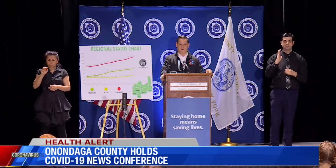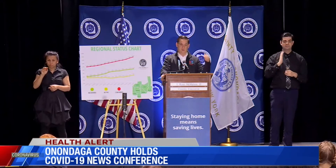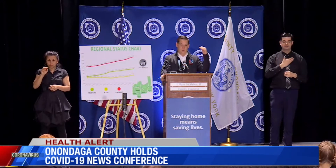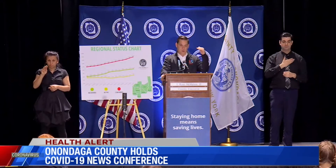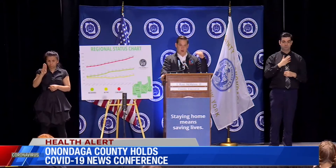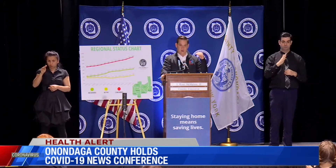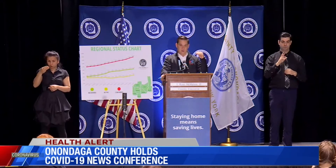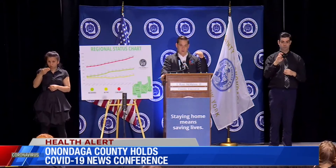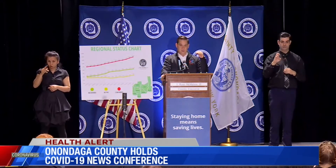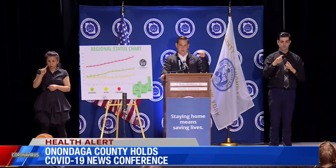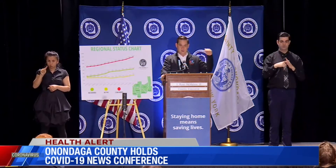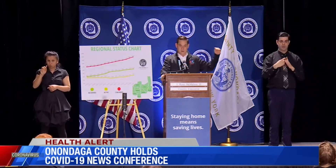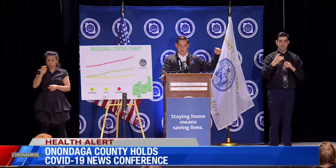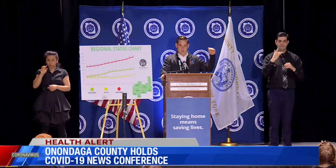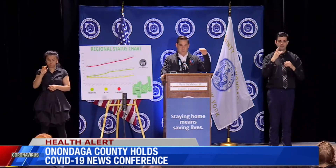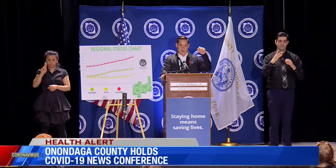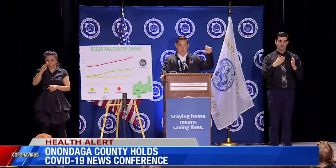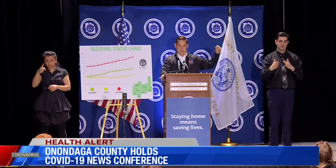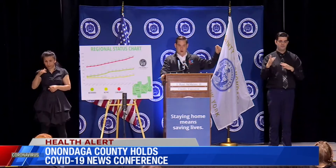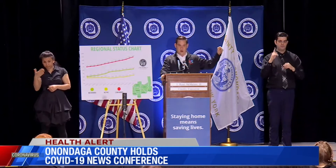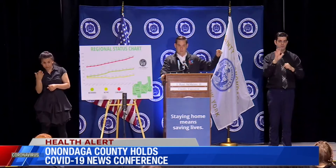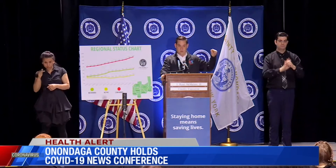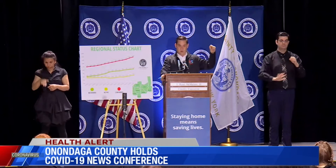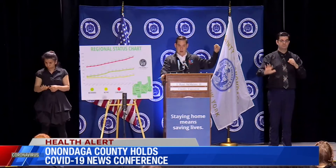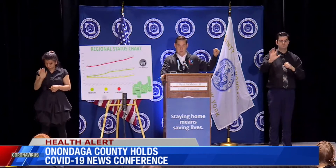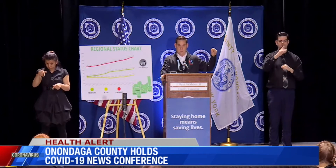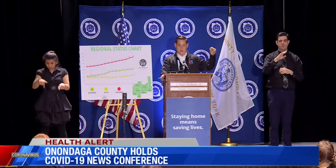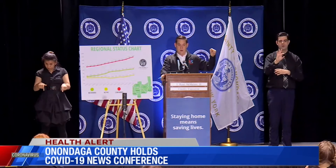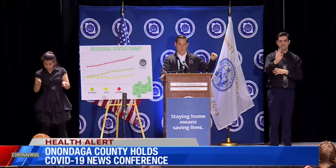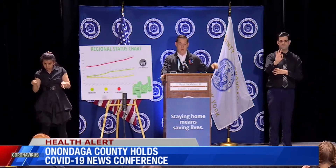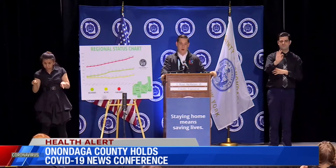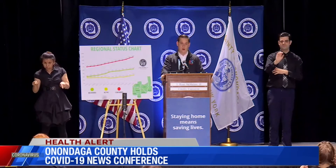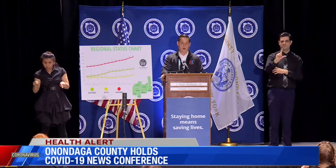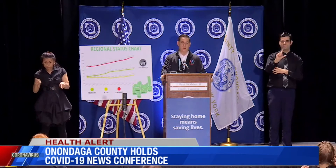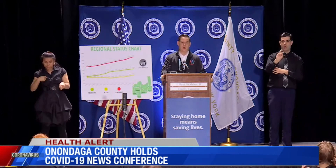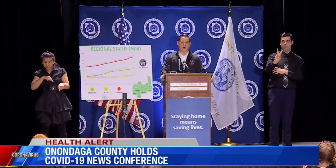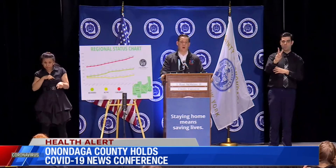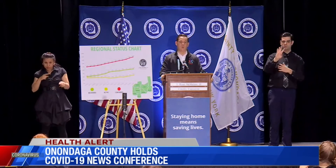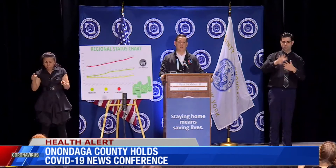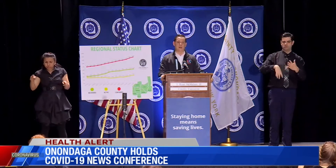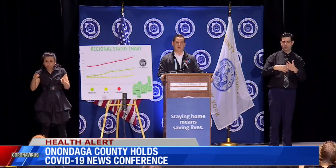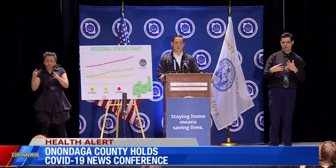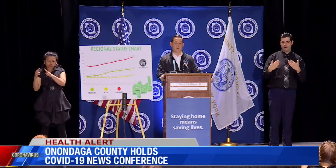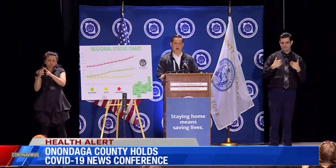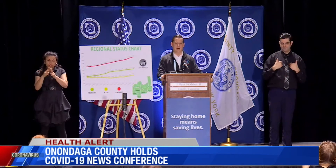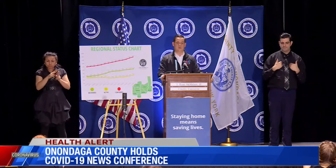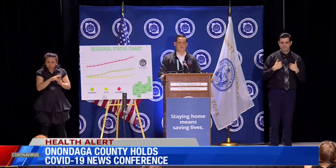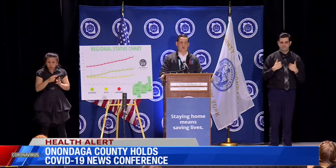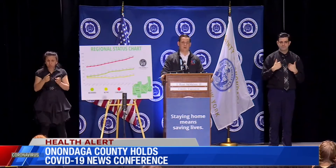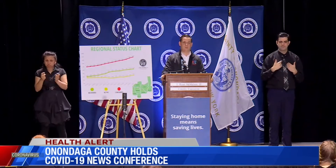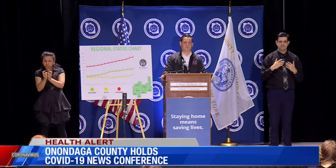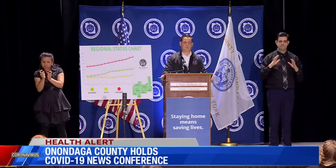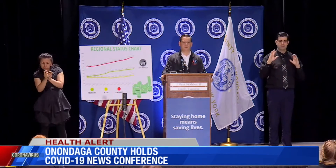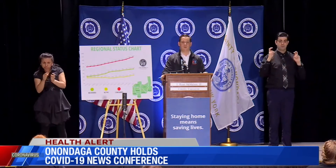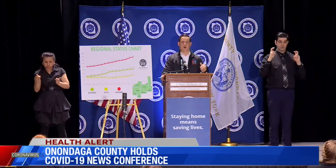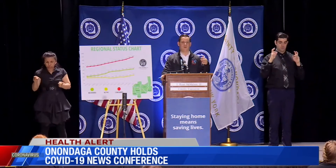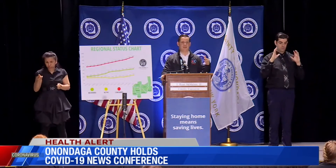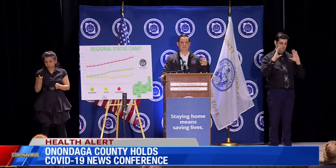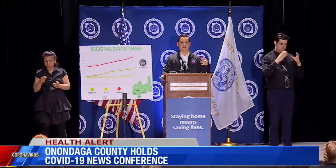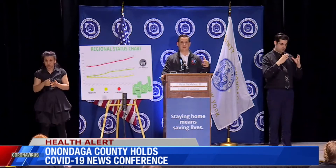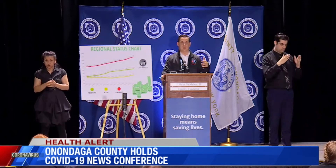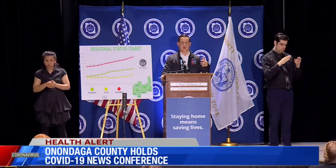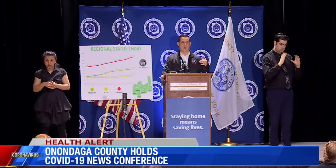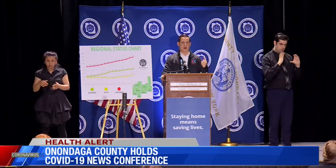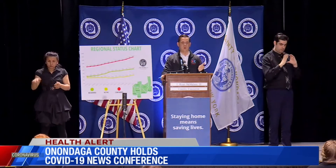think of a flow chart, there's a communication arm to that where we will have people from all of